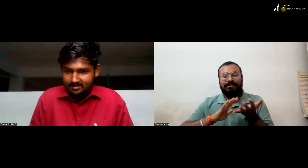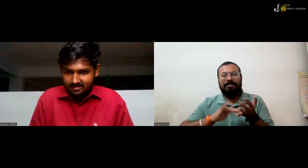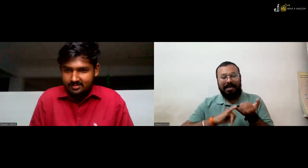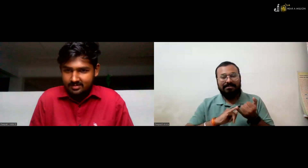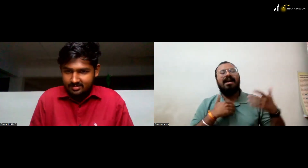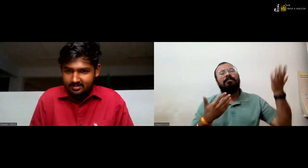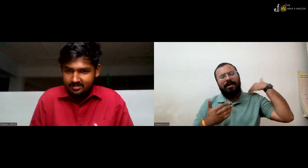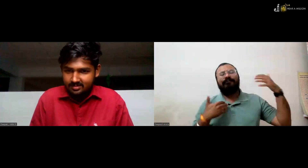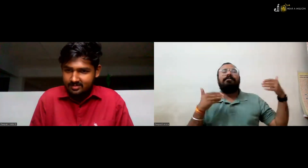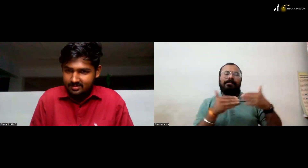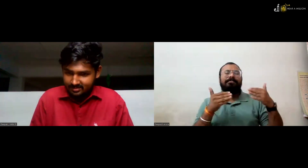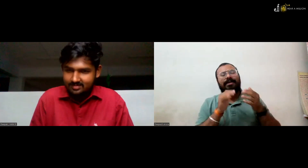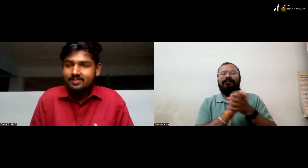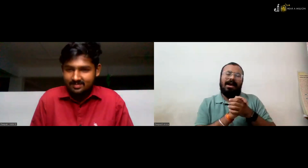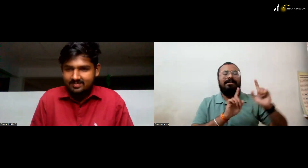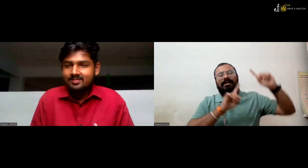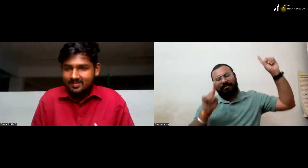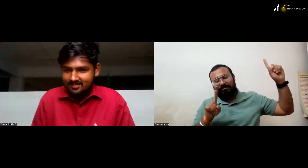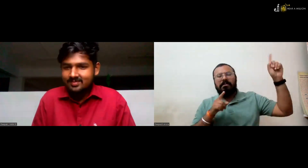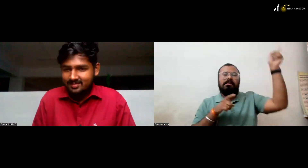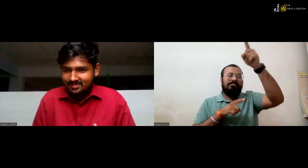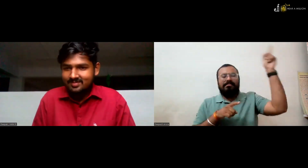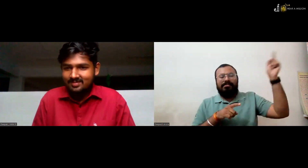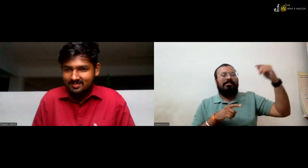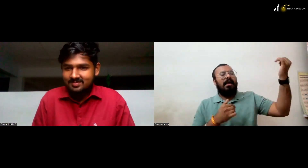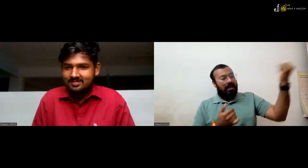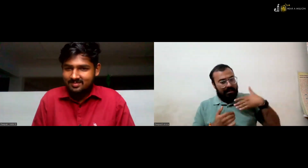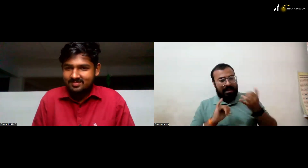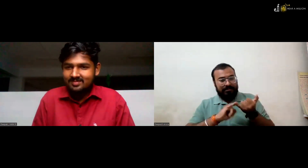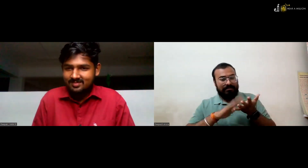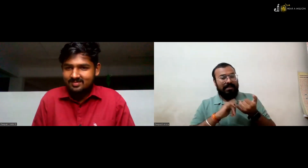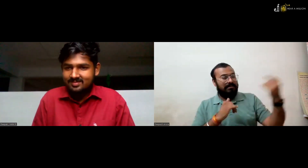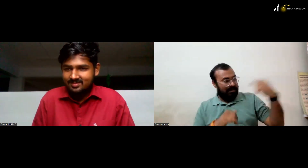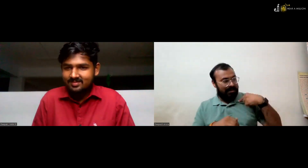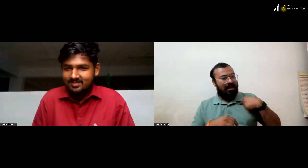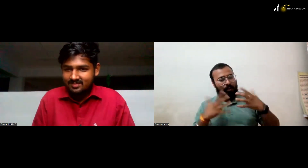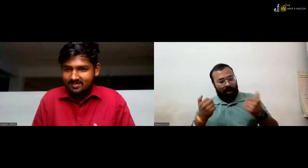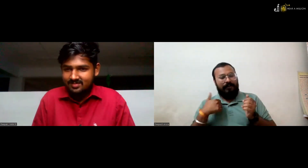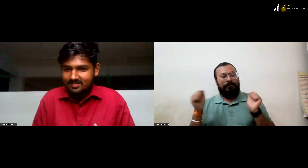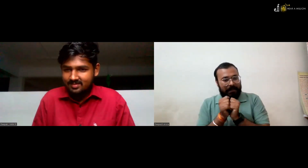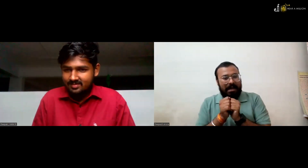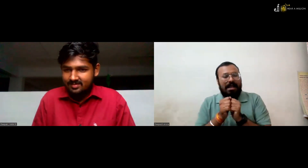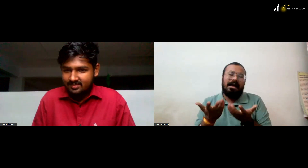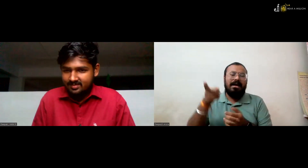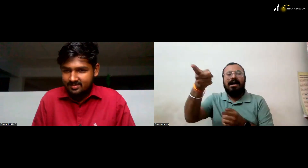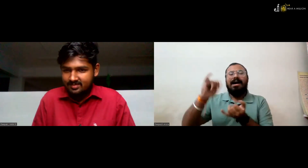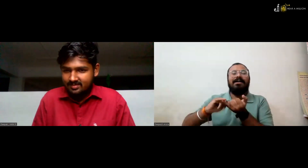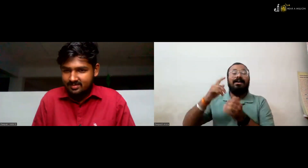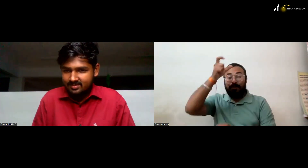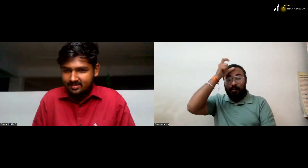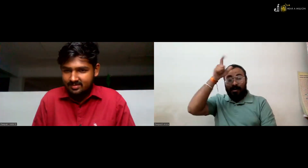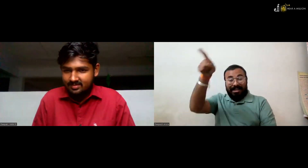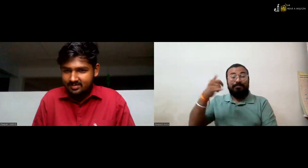had my phone. We used to have SMS interactions. One of my friend was